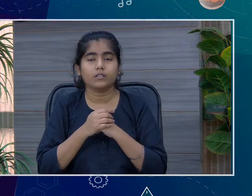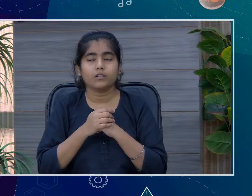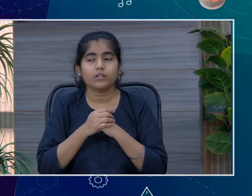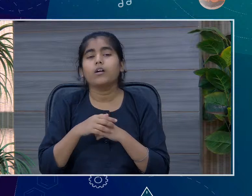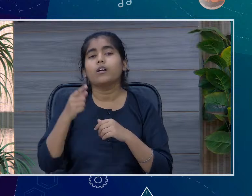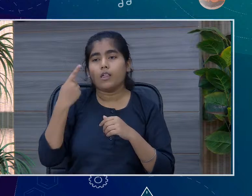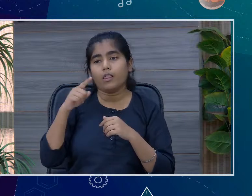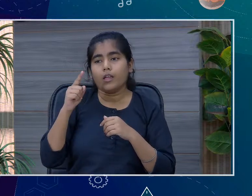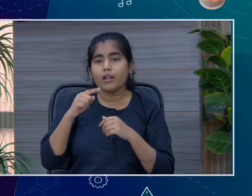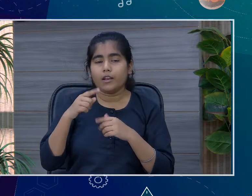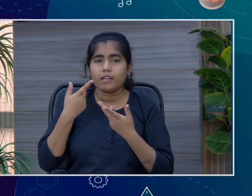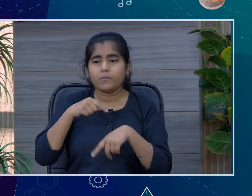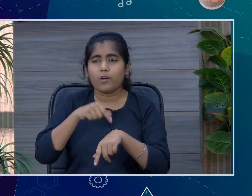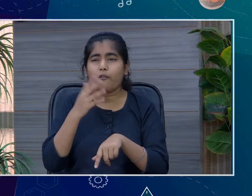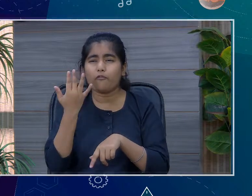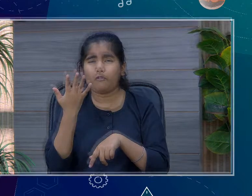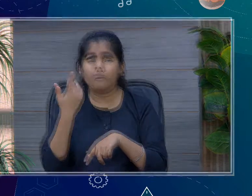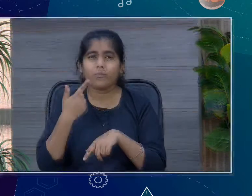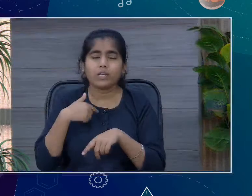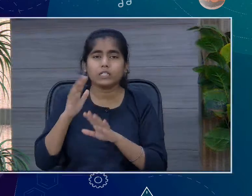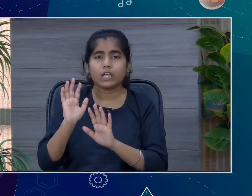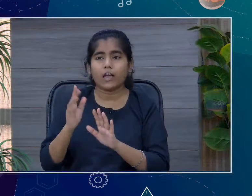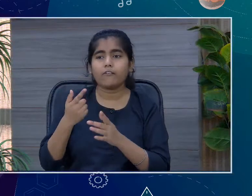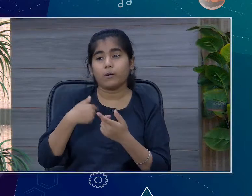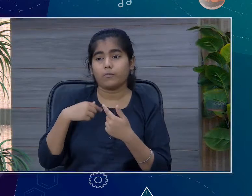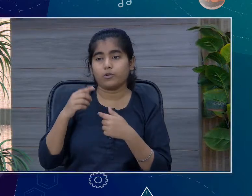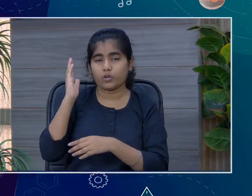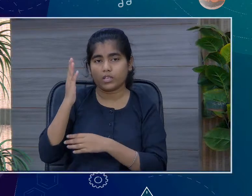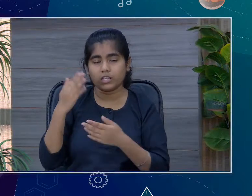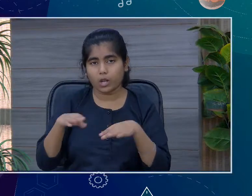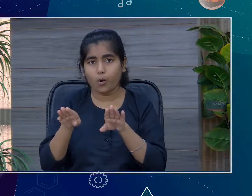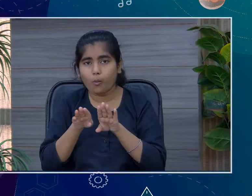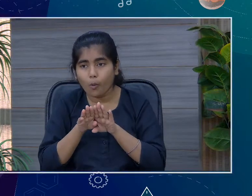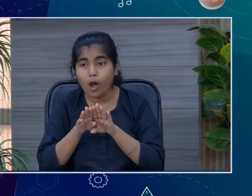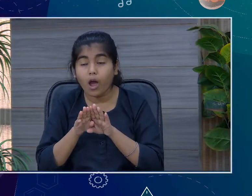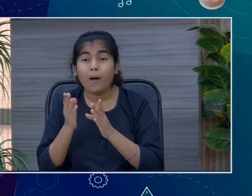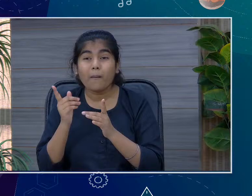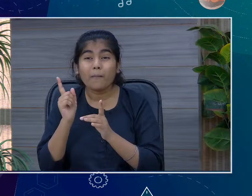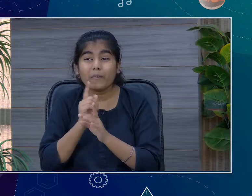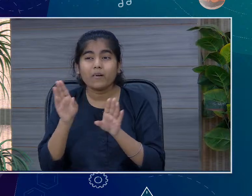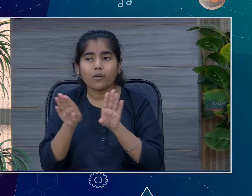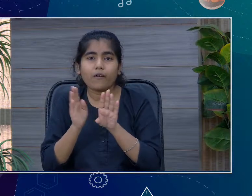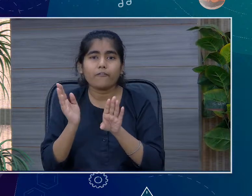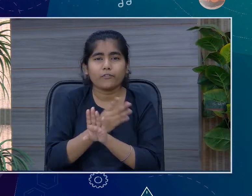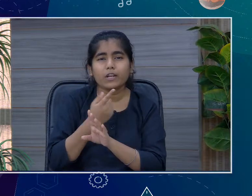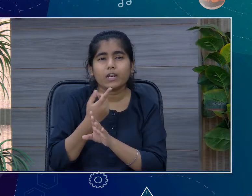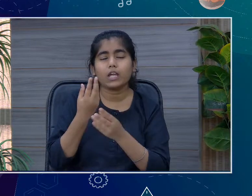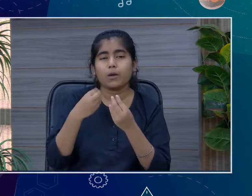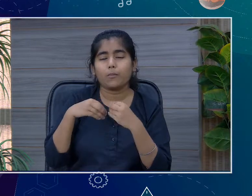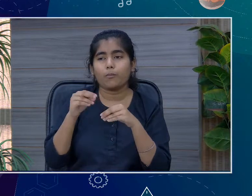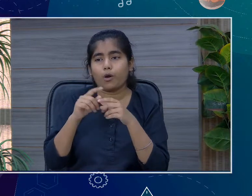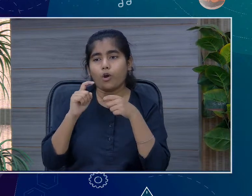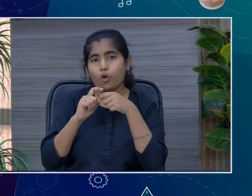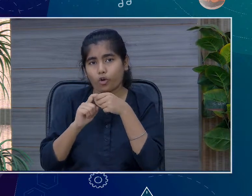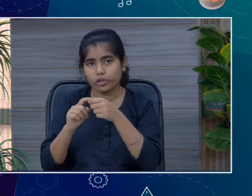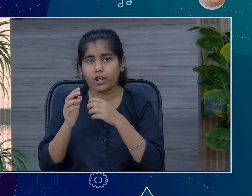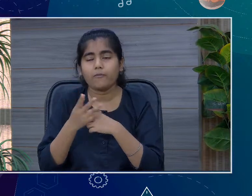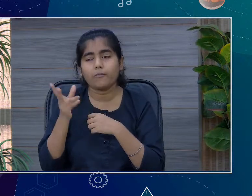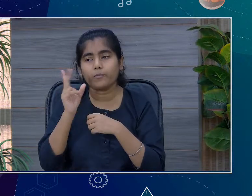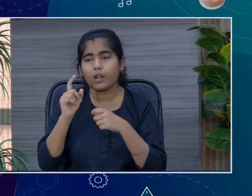Right, as we have 5 minutes left now, then after we need to wind up the session. But before we wind up, another important question I've got to be asked